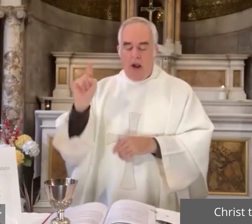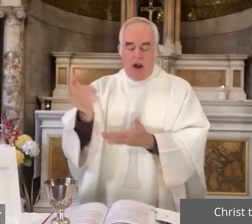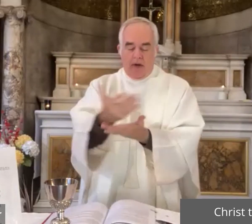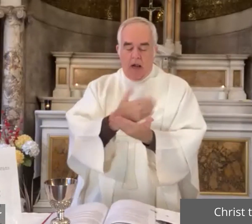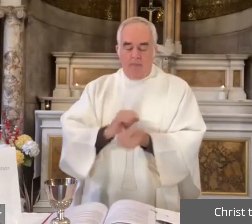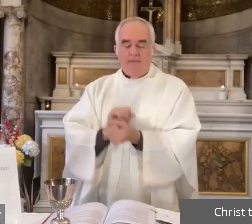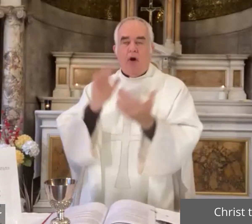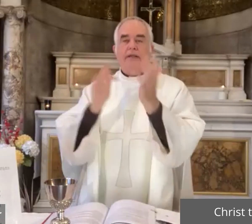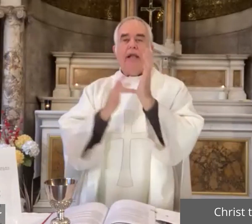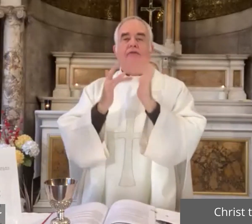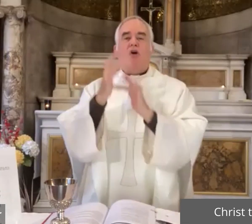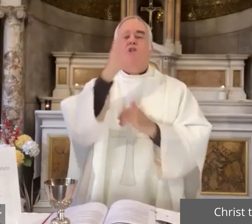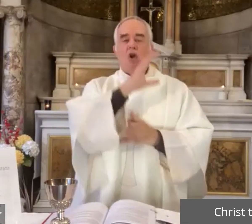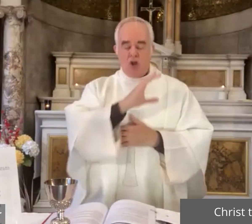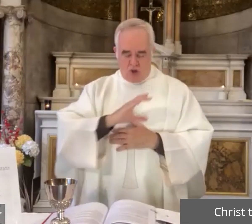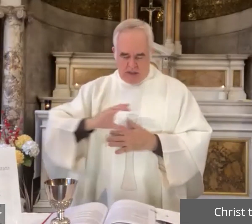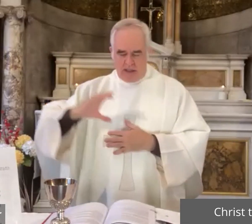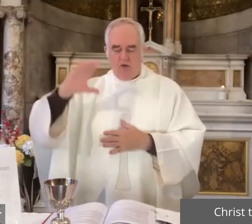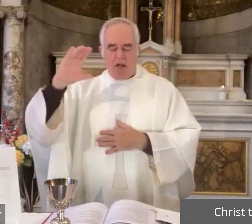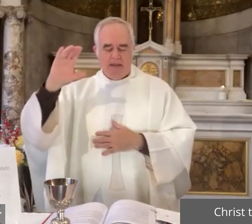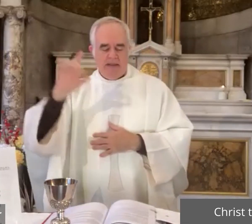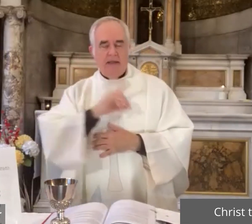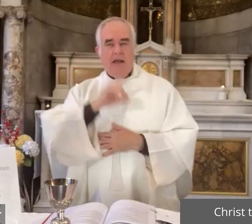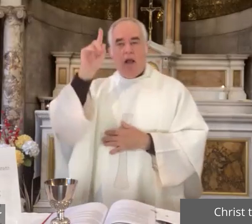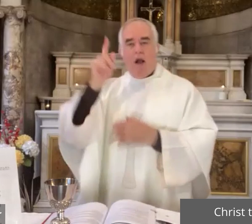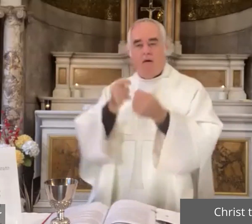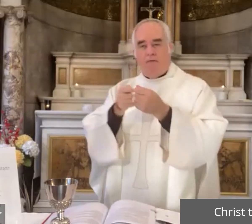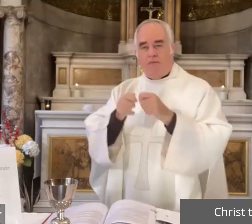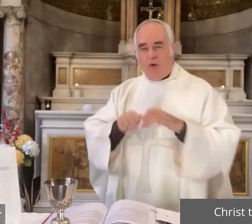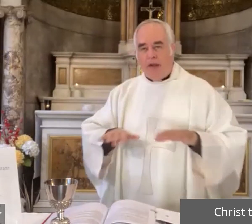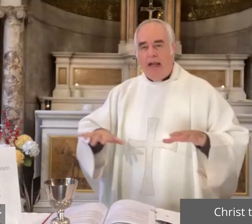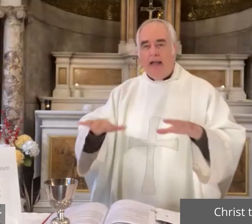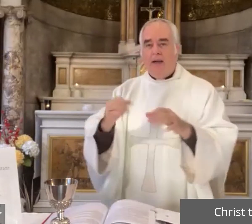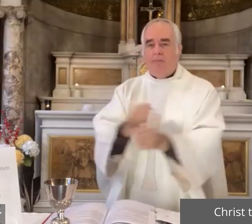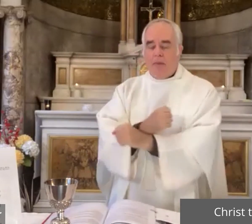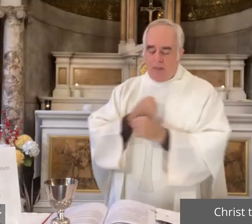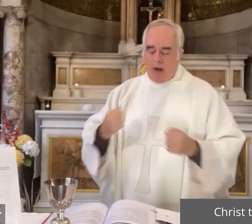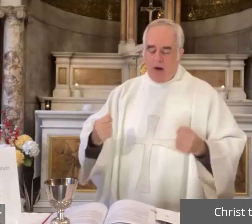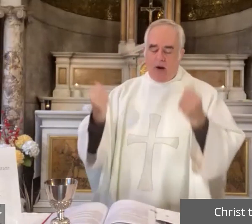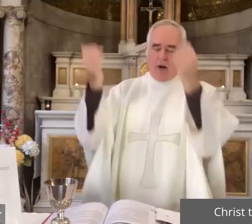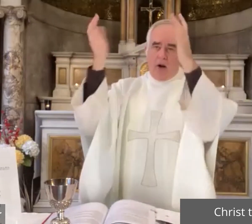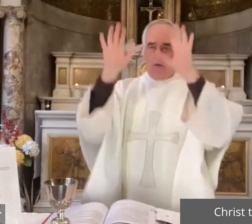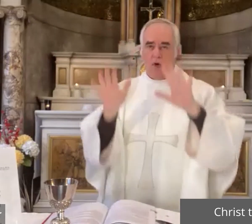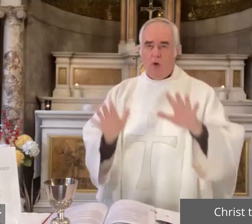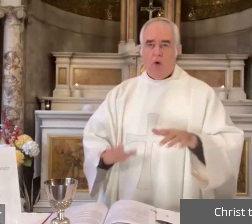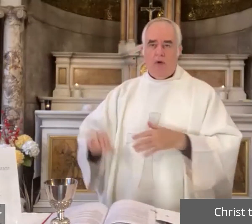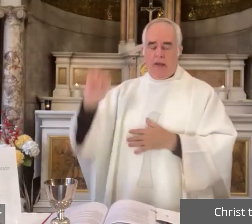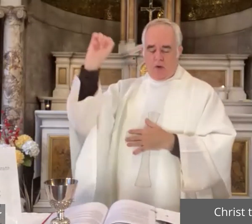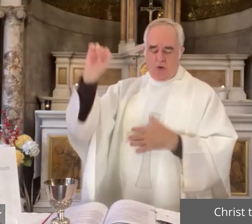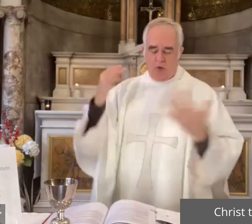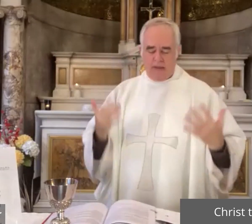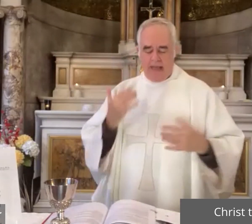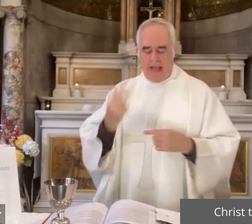hope and the coming of our Saviour, Jesus Christ. For the kingdom, the power, and the